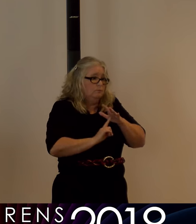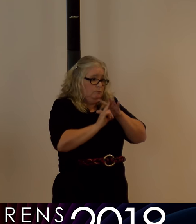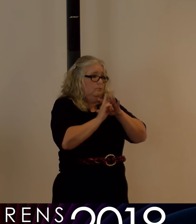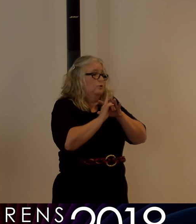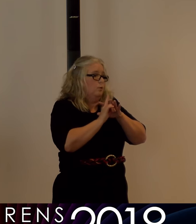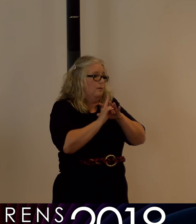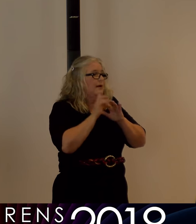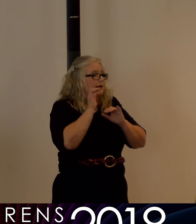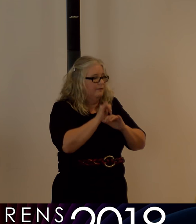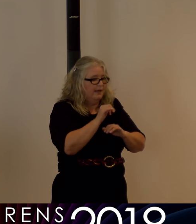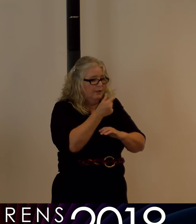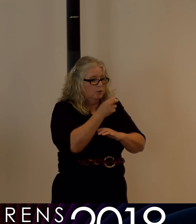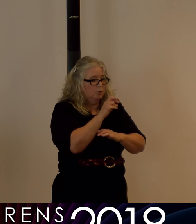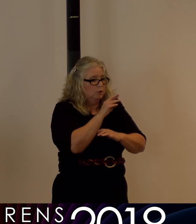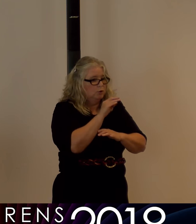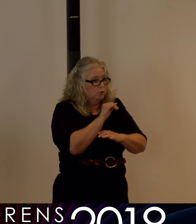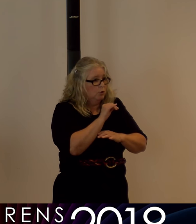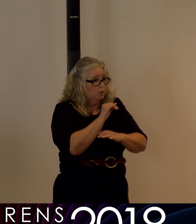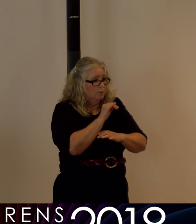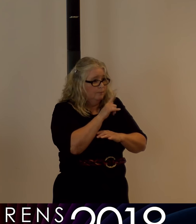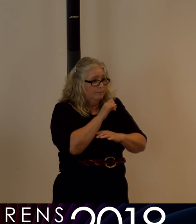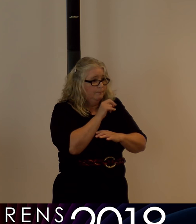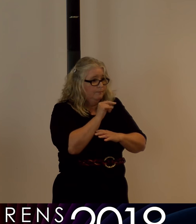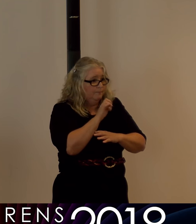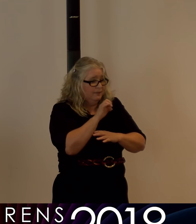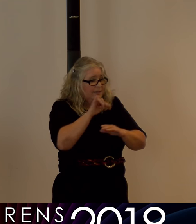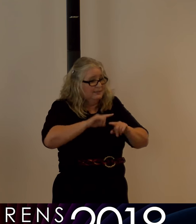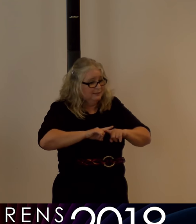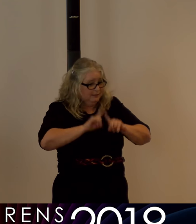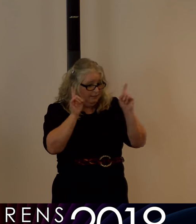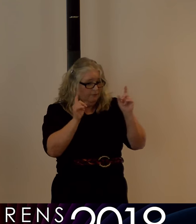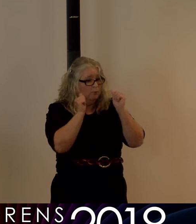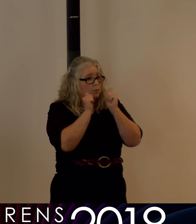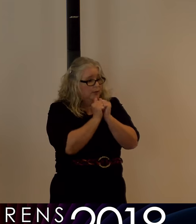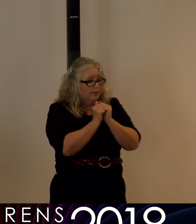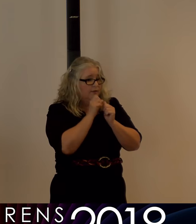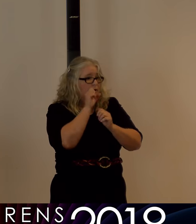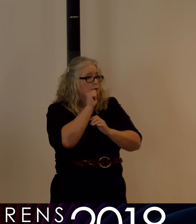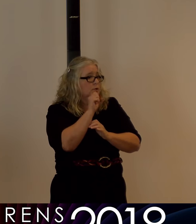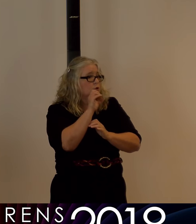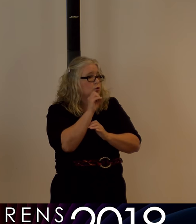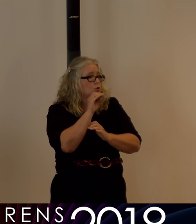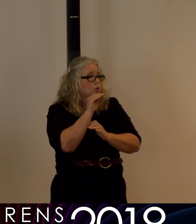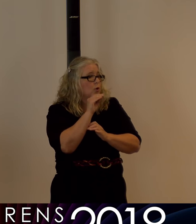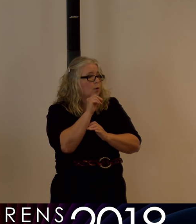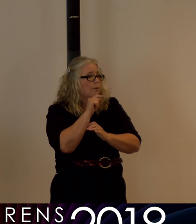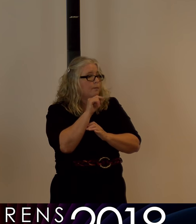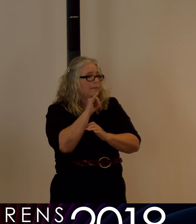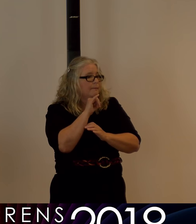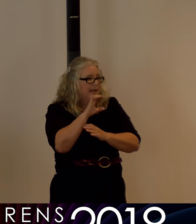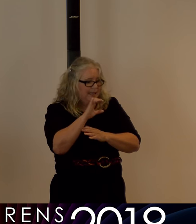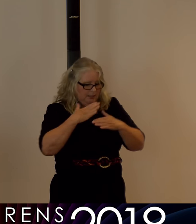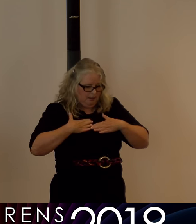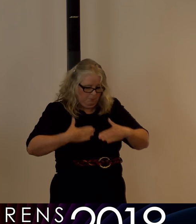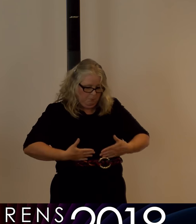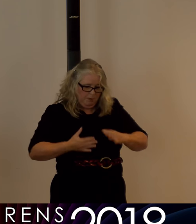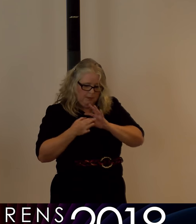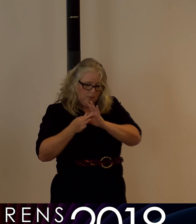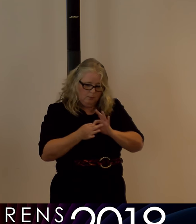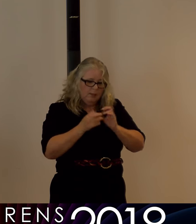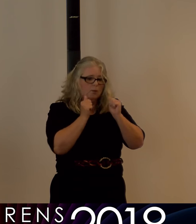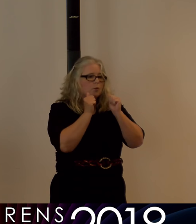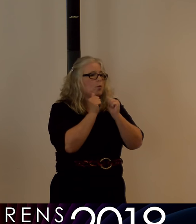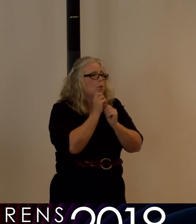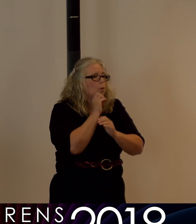from what we would call a somatic, like body-related, or mosaic mutation. You